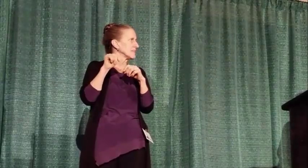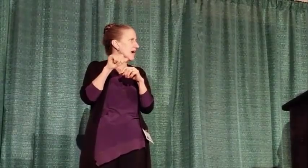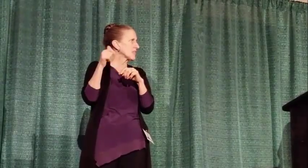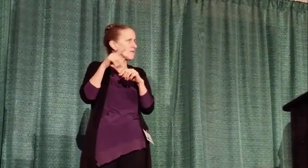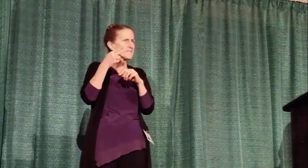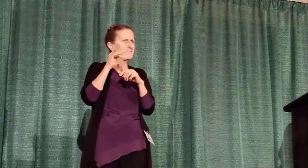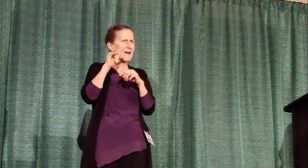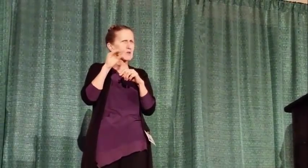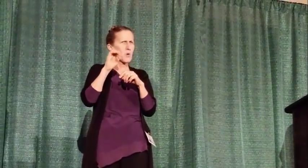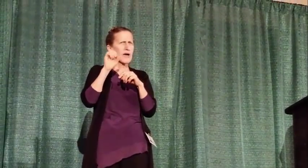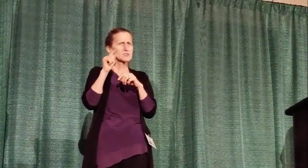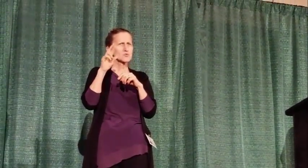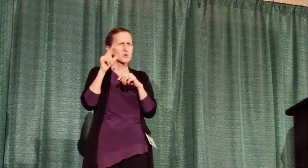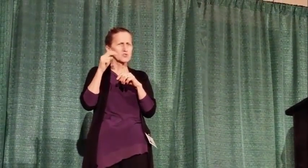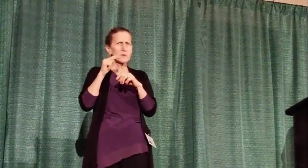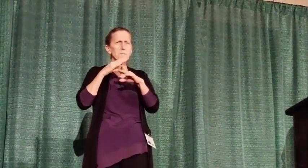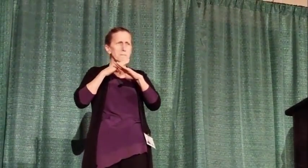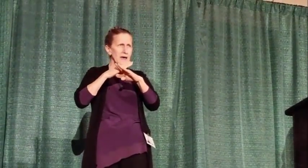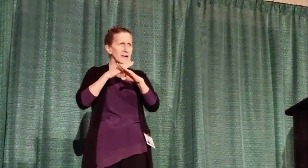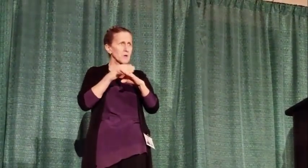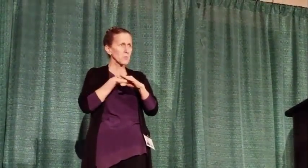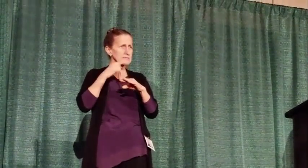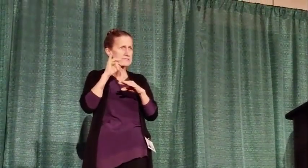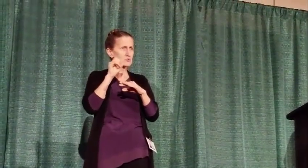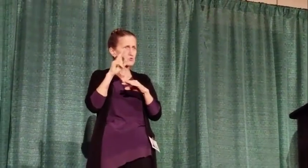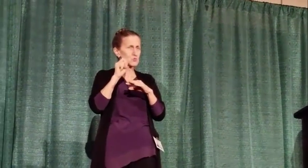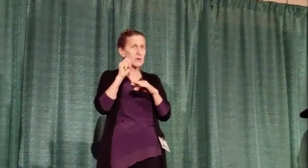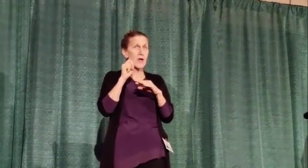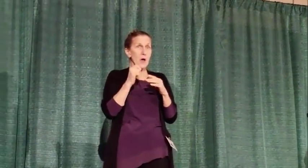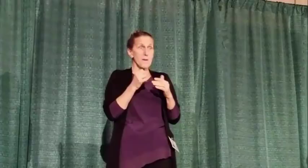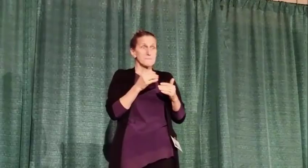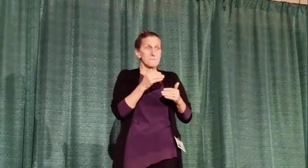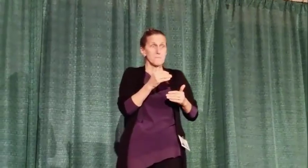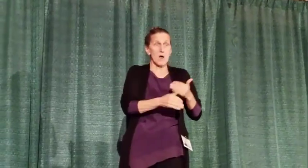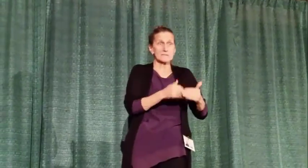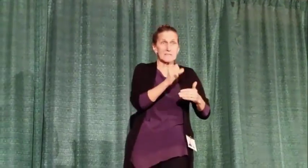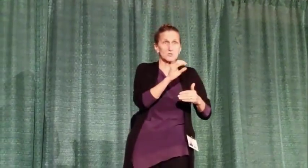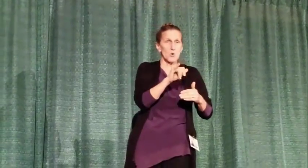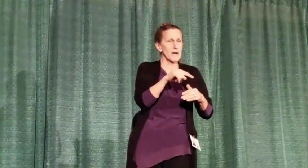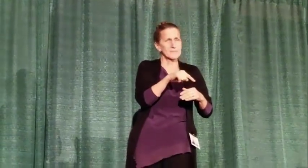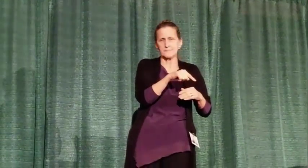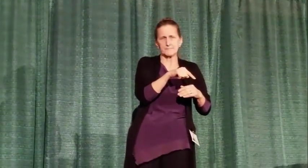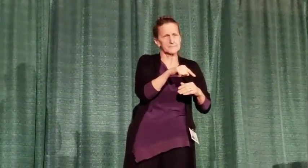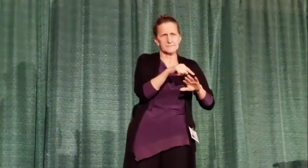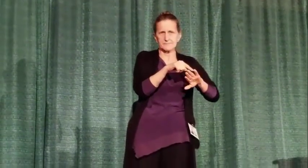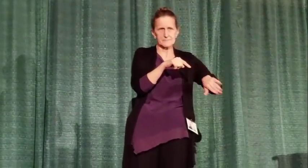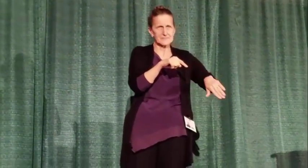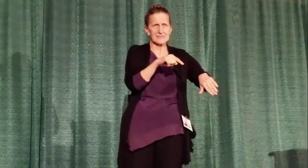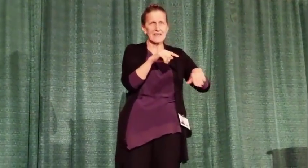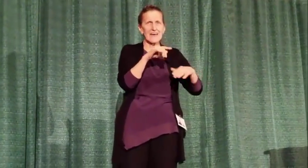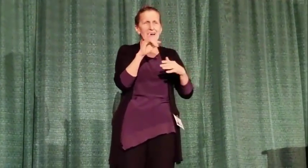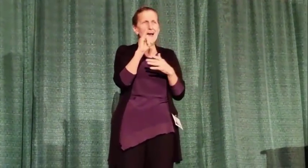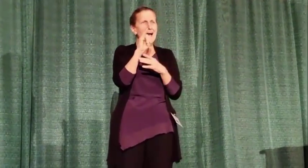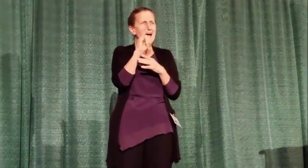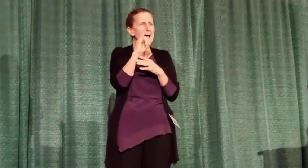phytoestrogens block these estrogen stimulation of the breast tissue. So it's only the highly processed soy, meaning isolated